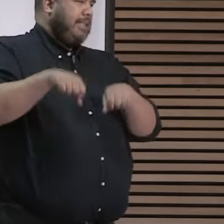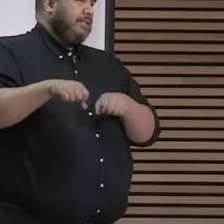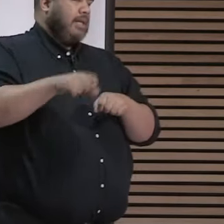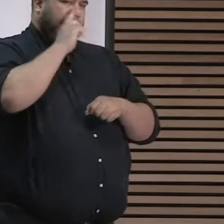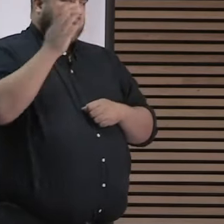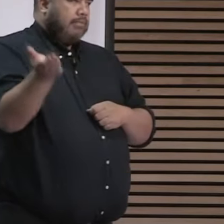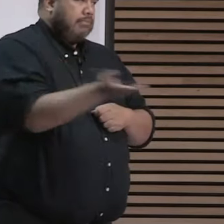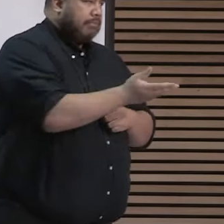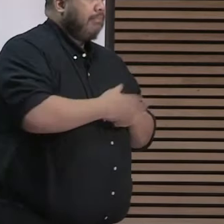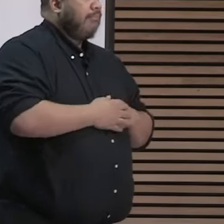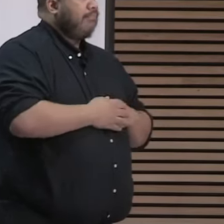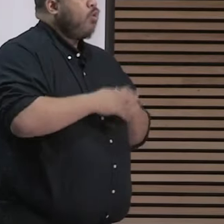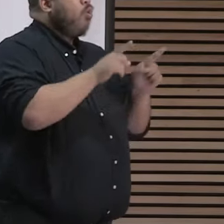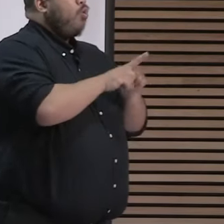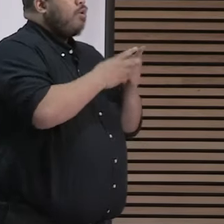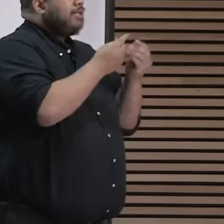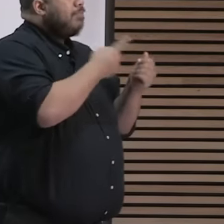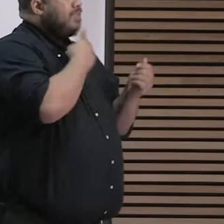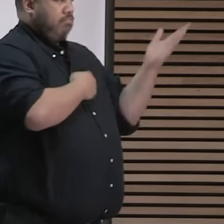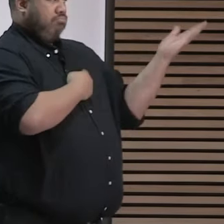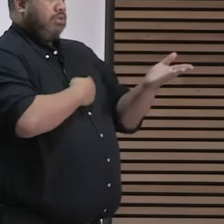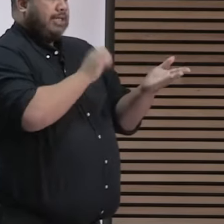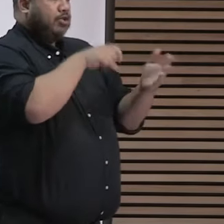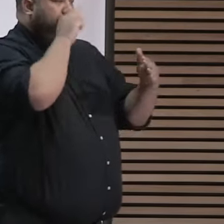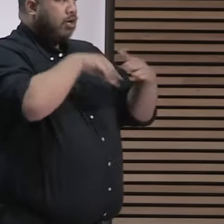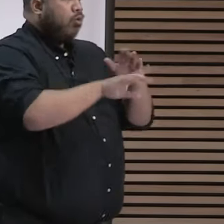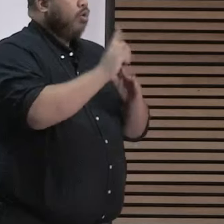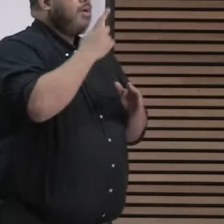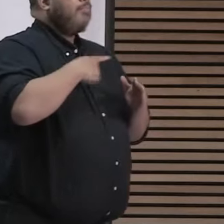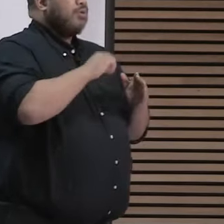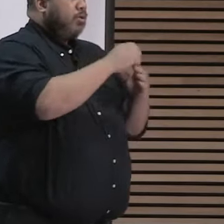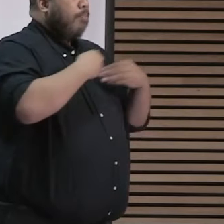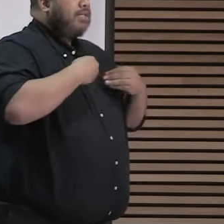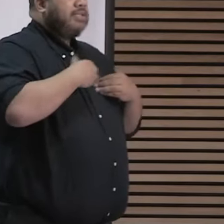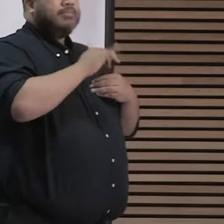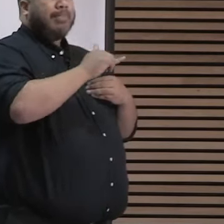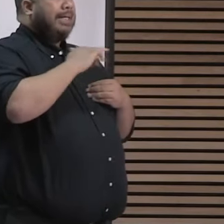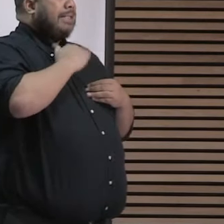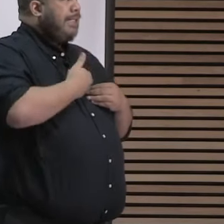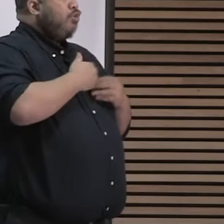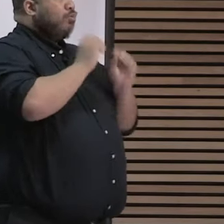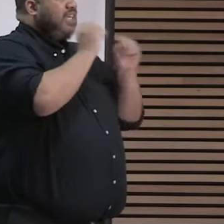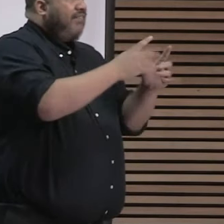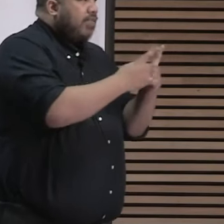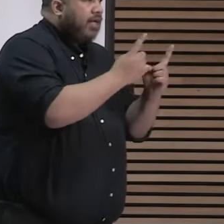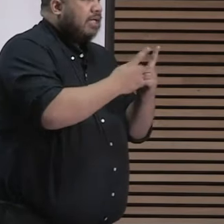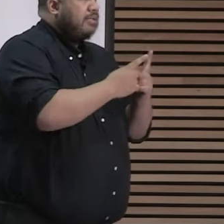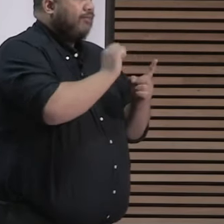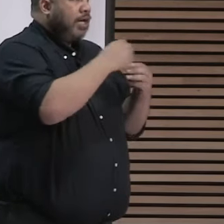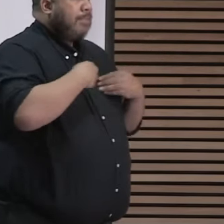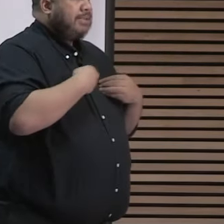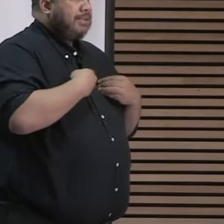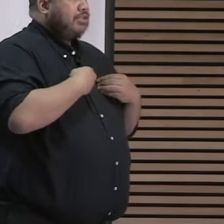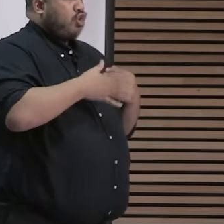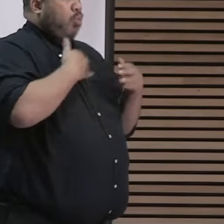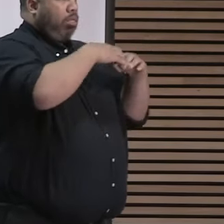being granted where that relates to critical infrastructure or food supply chains. And finally, on the NZ COVID